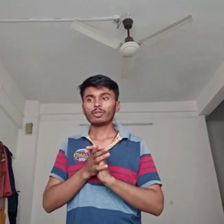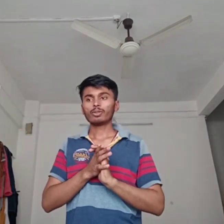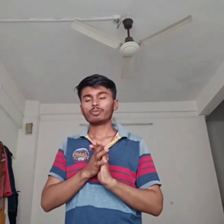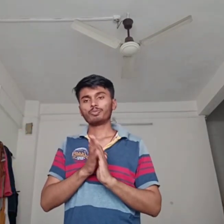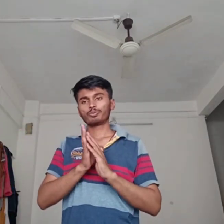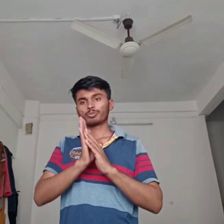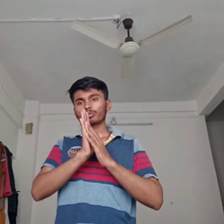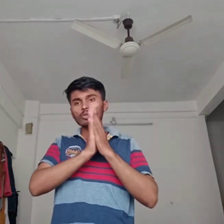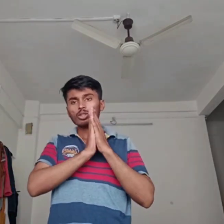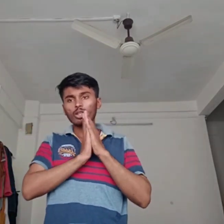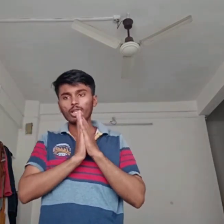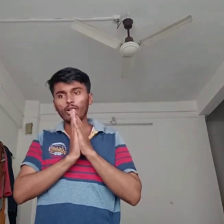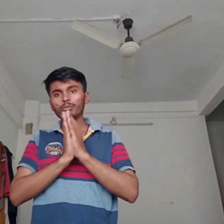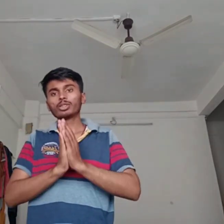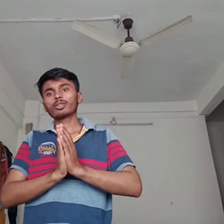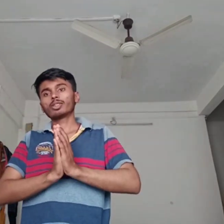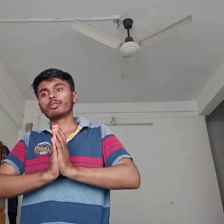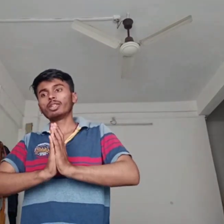you observe